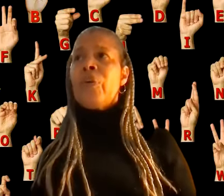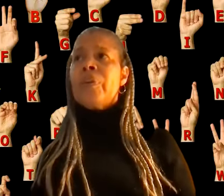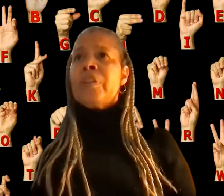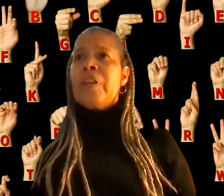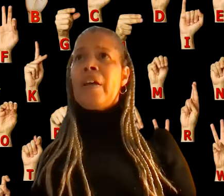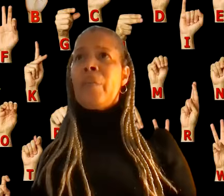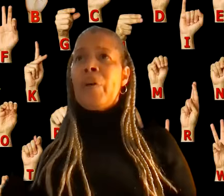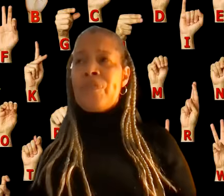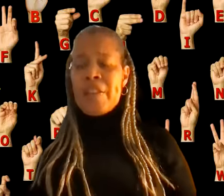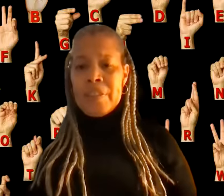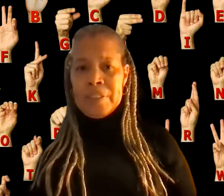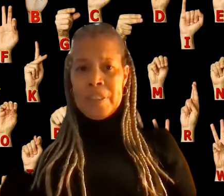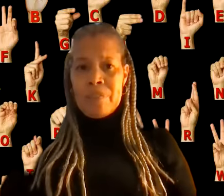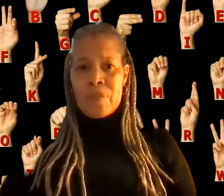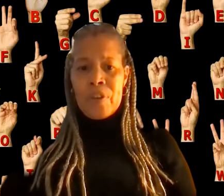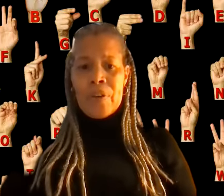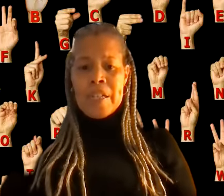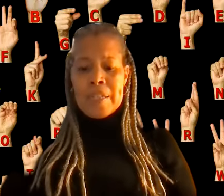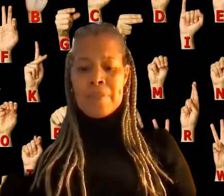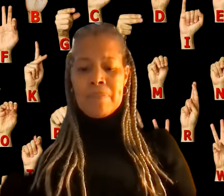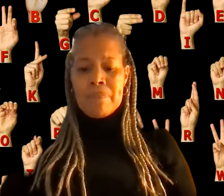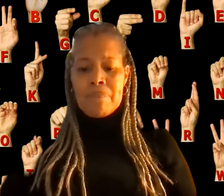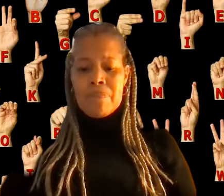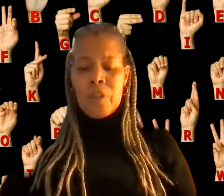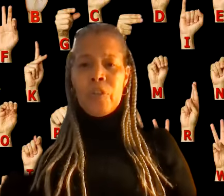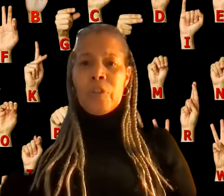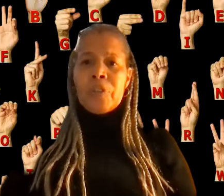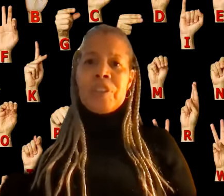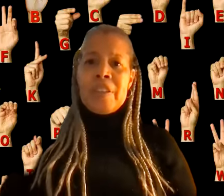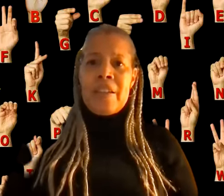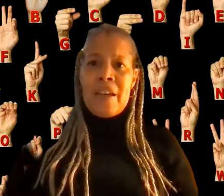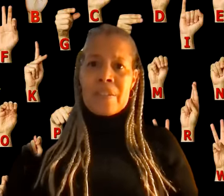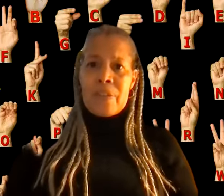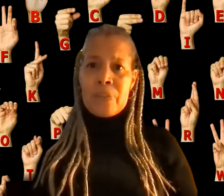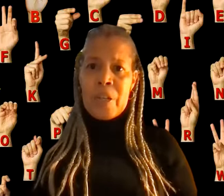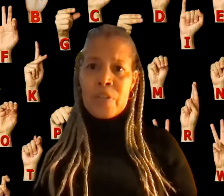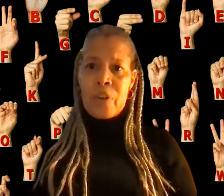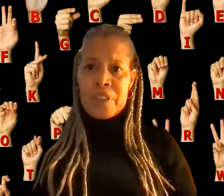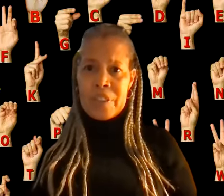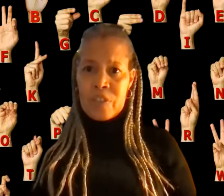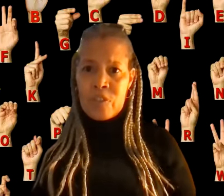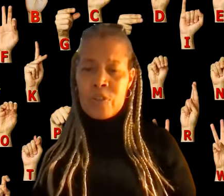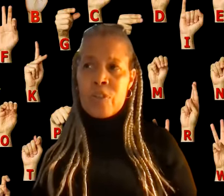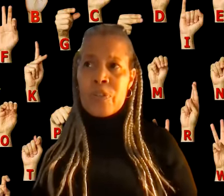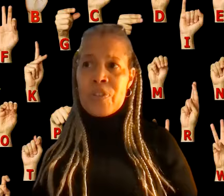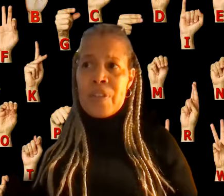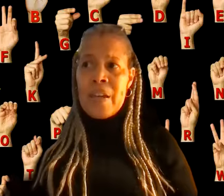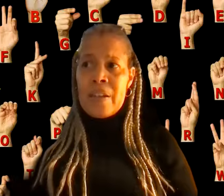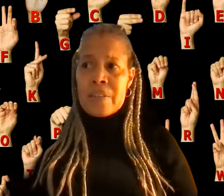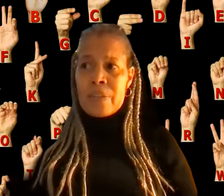with technology, so, um, you don't see that as a threat to architecture. You don't see that as a